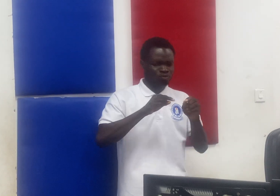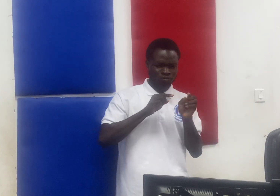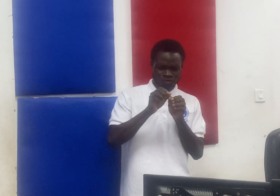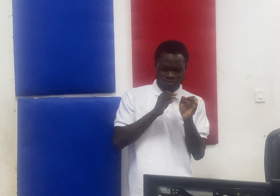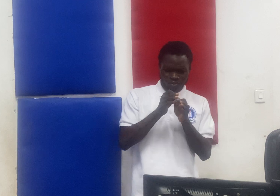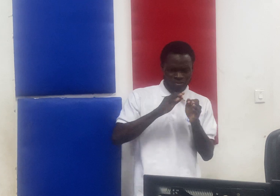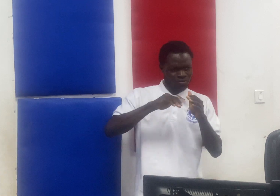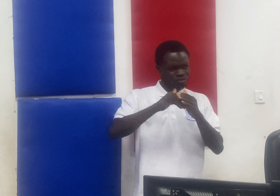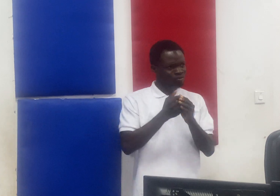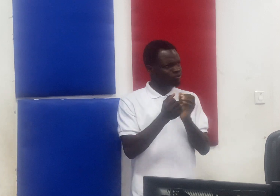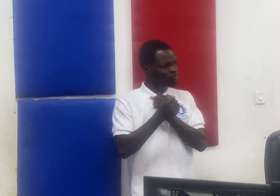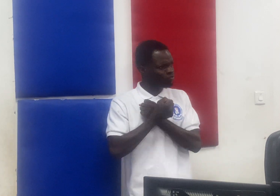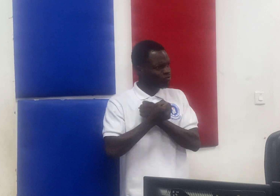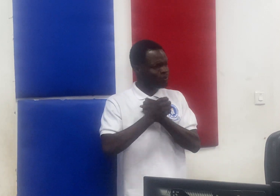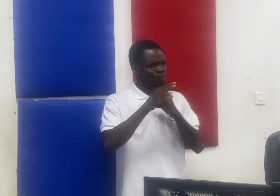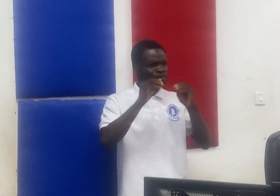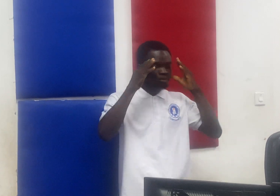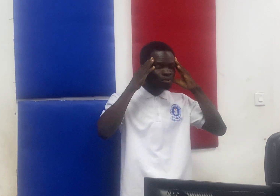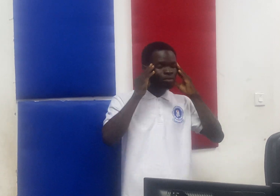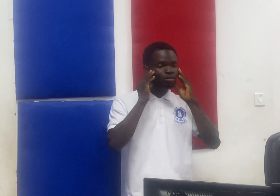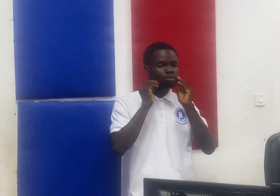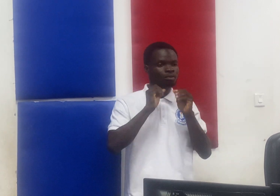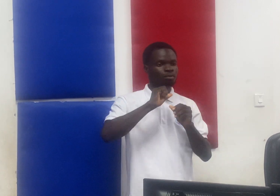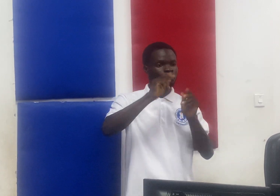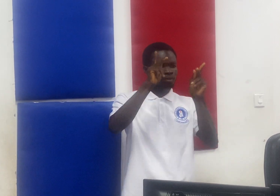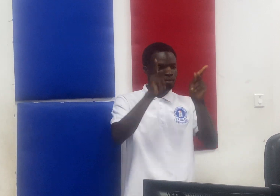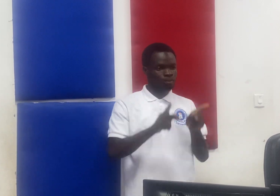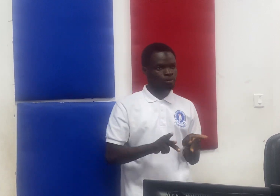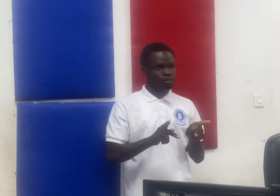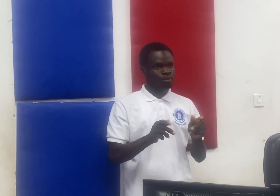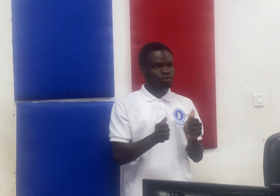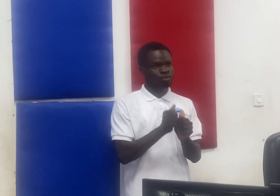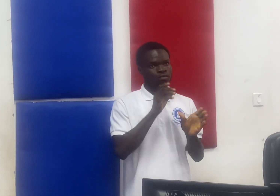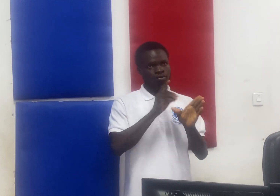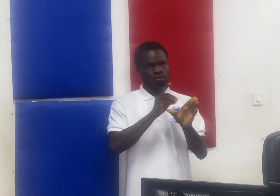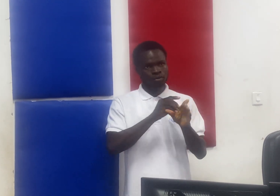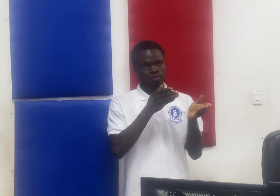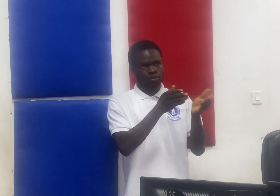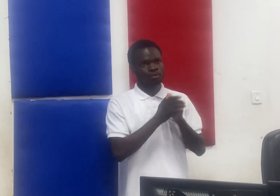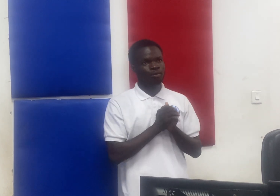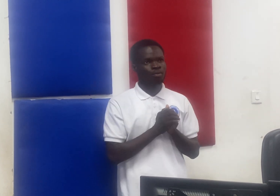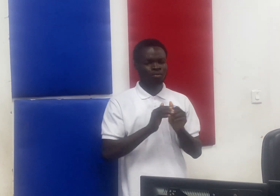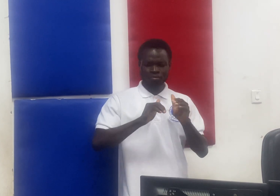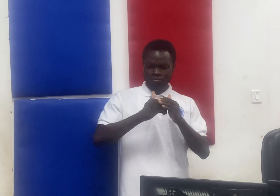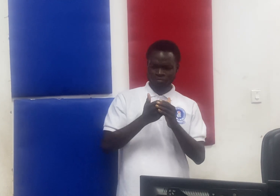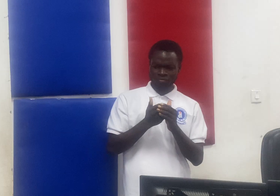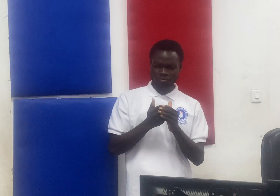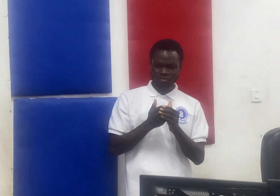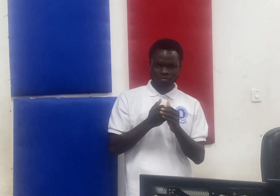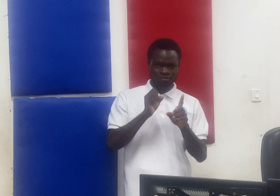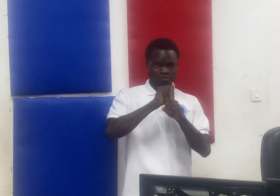are experienced by persons with disabilities and how society's